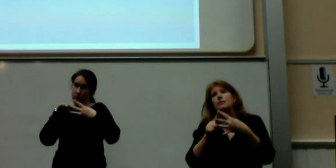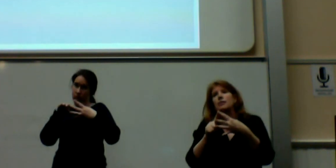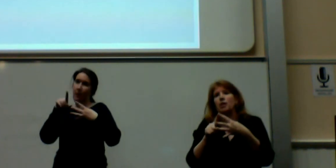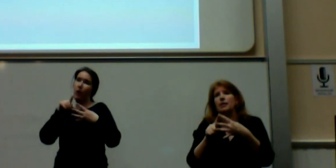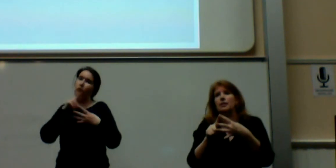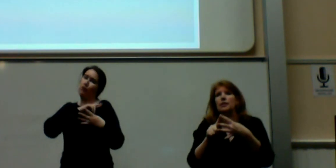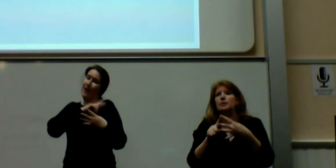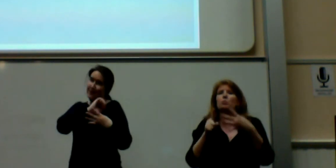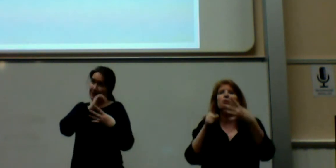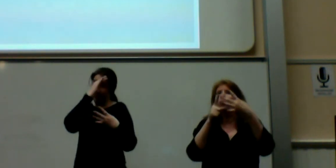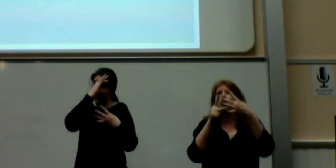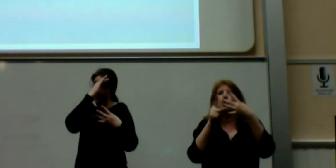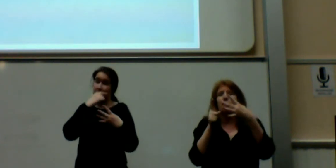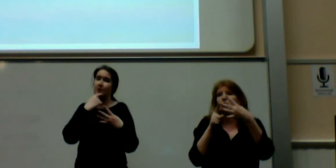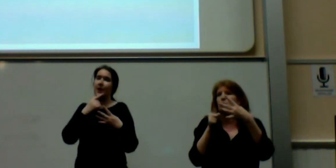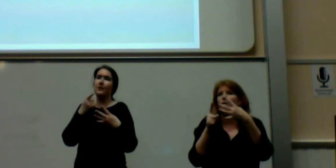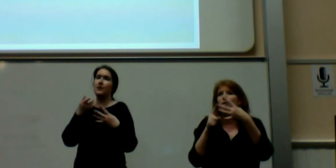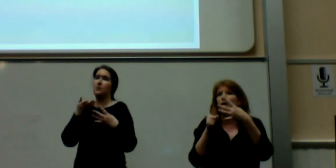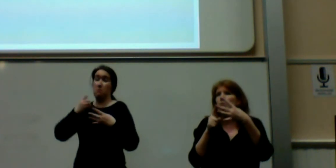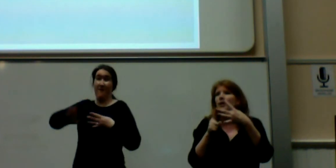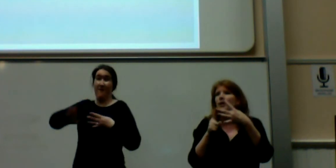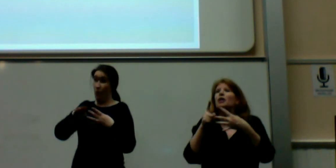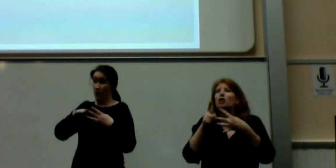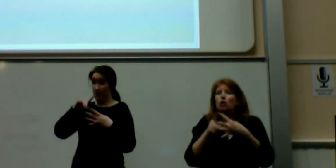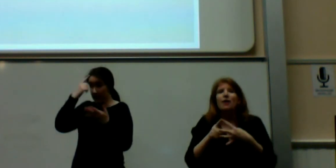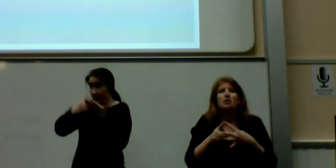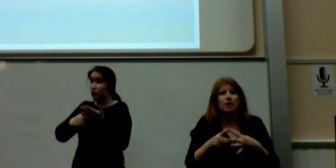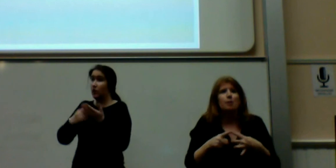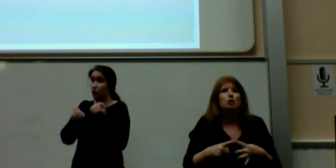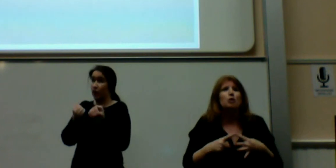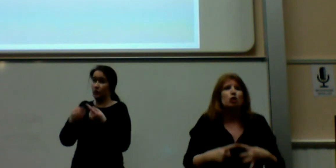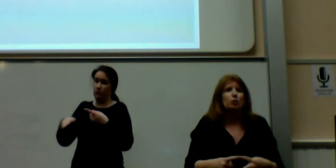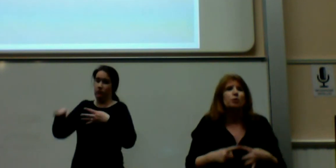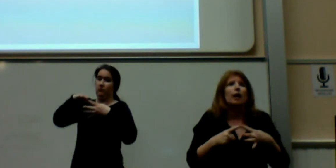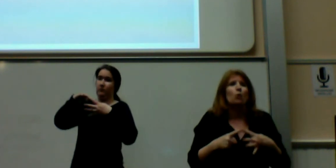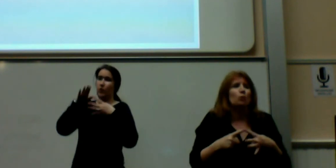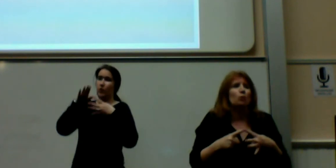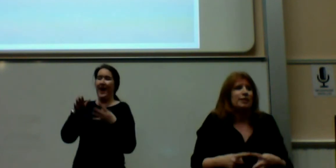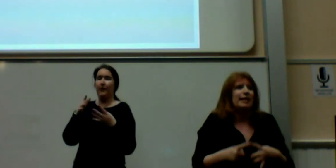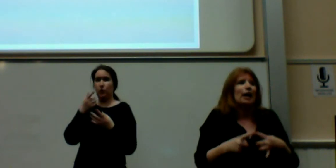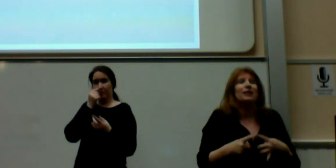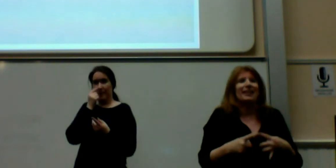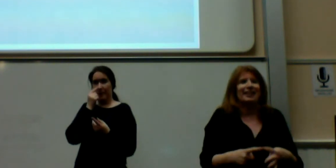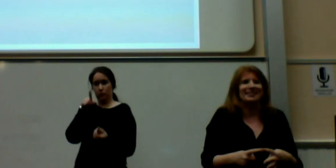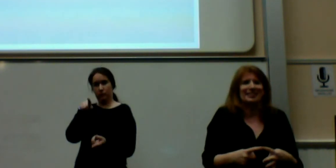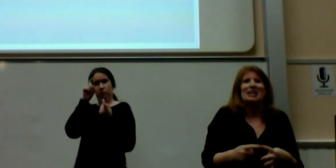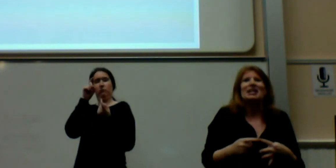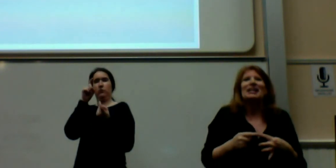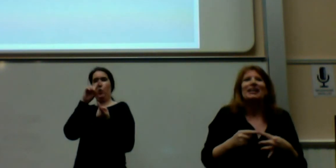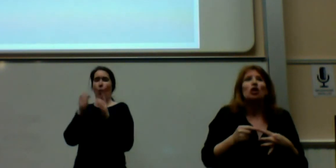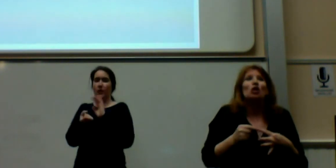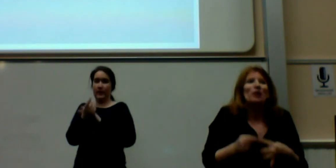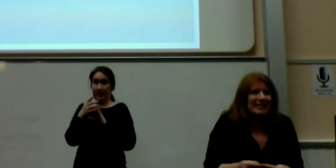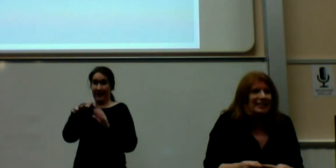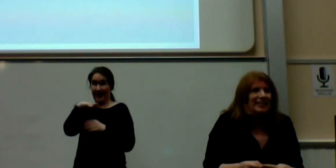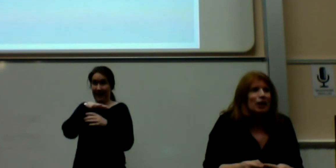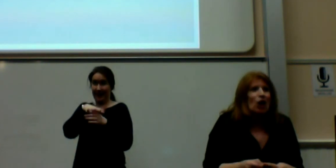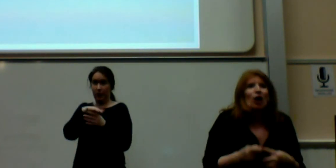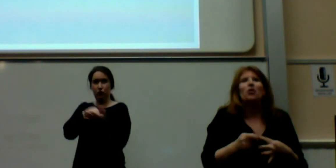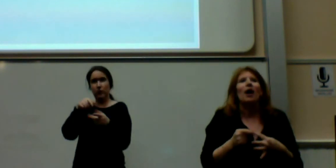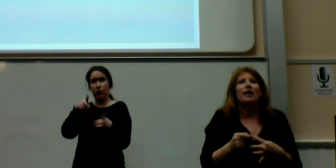REST suggested is before you get to moral judgment, you have to be able to interpret what's happening